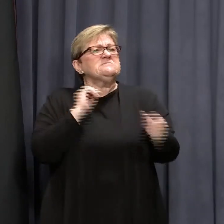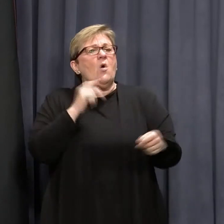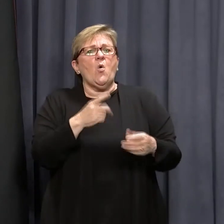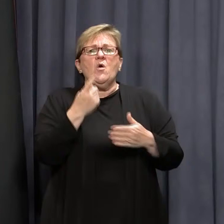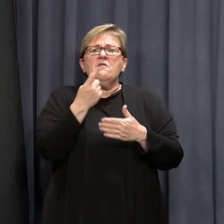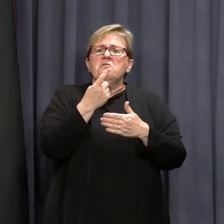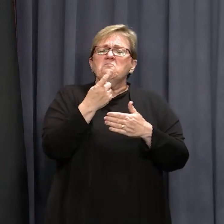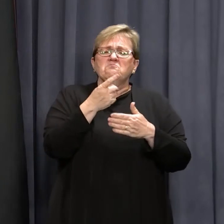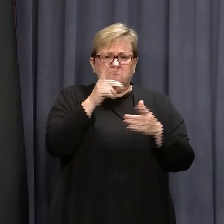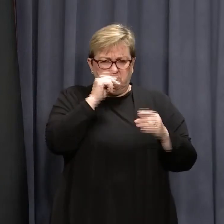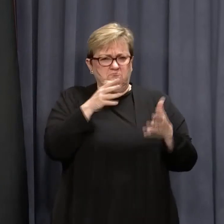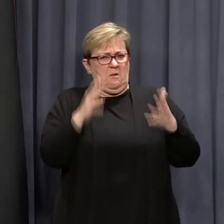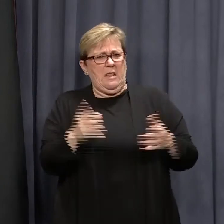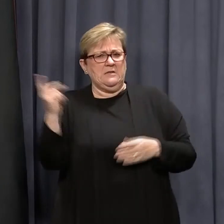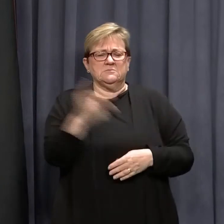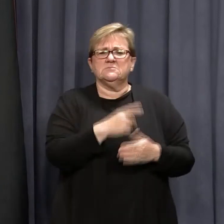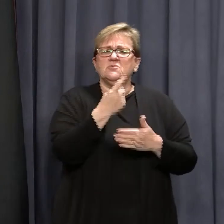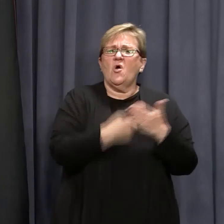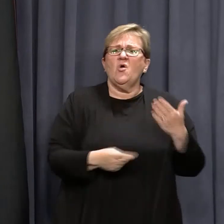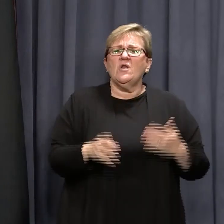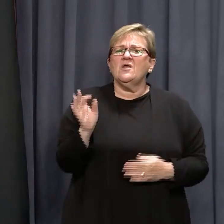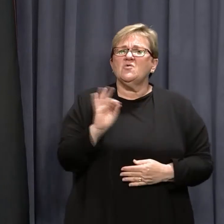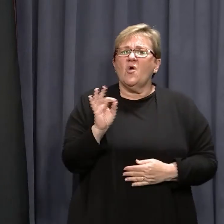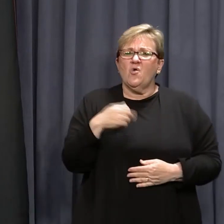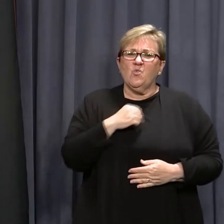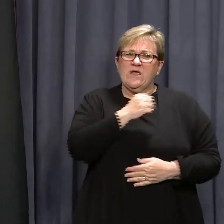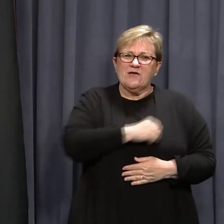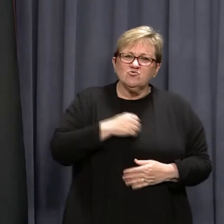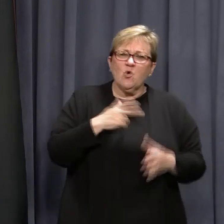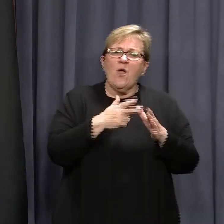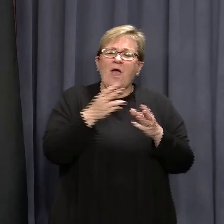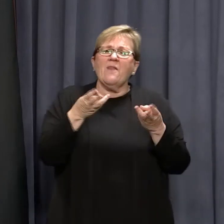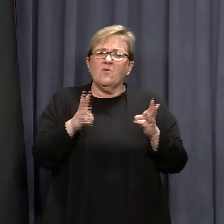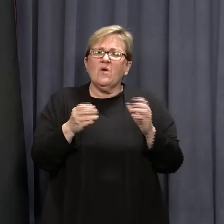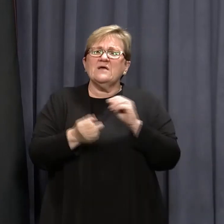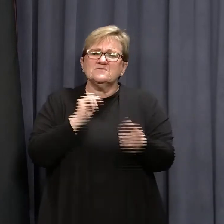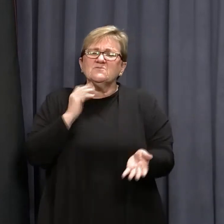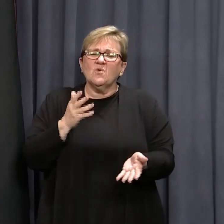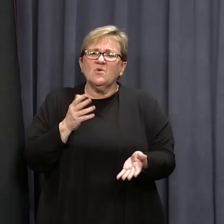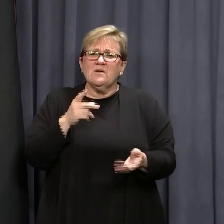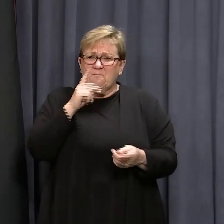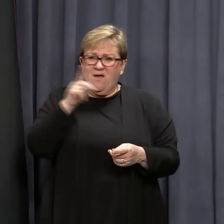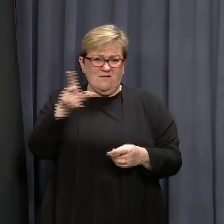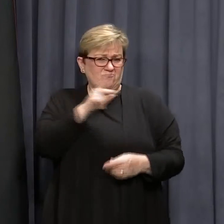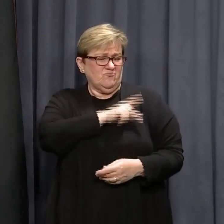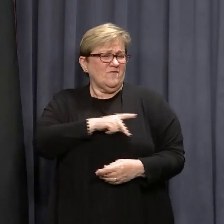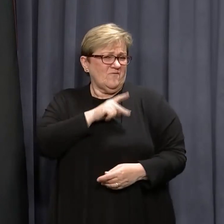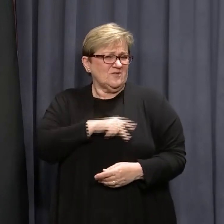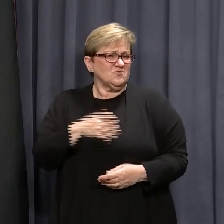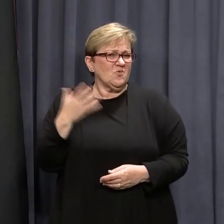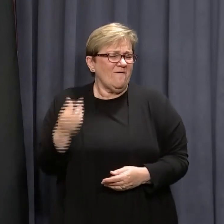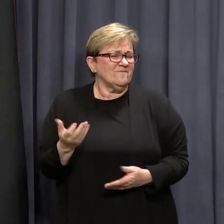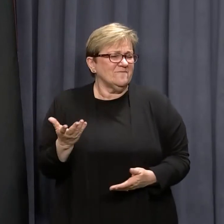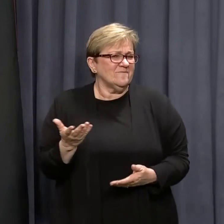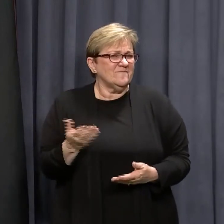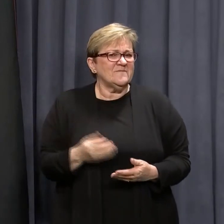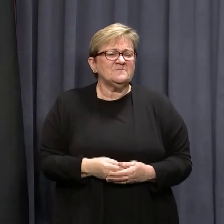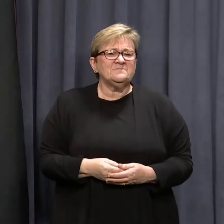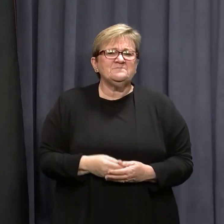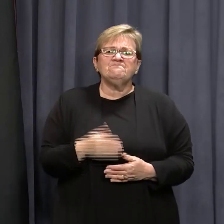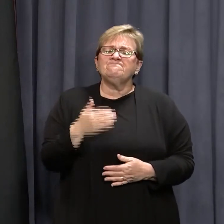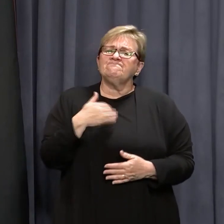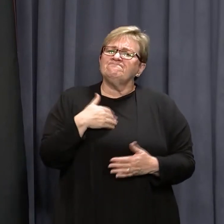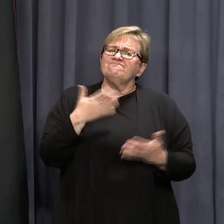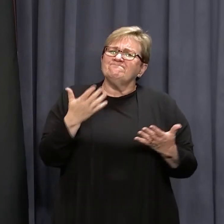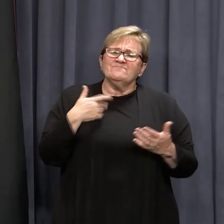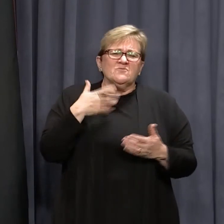the only reason that people can actually enjoy and recreate. But look, they've been operating very professionally, and so we're